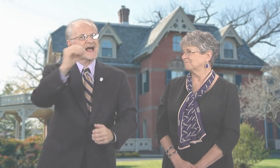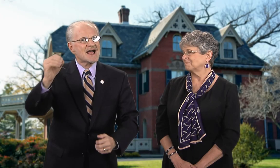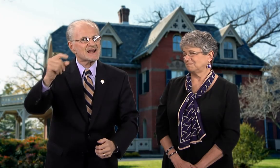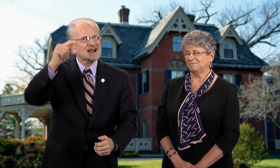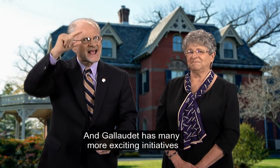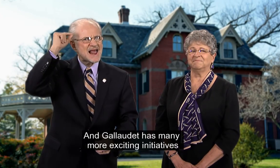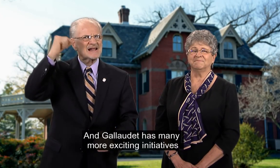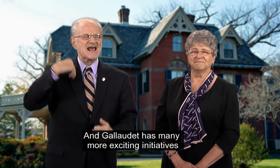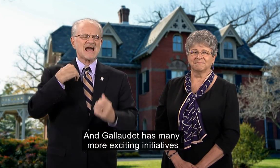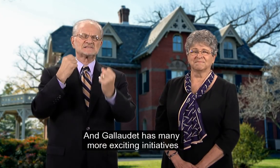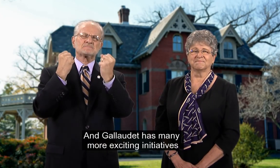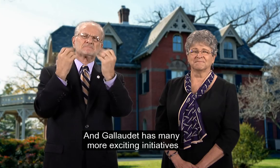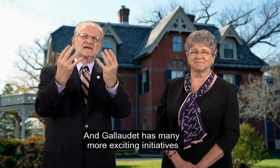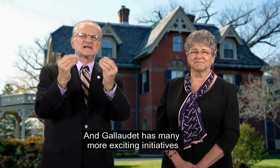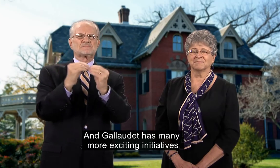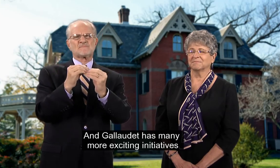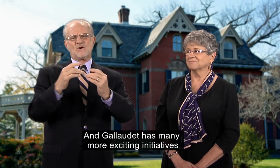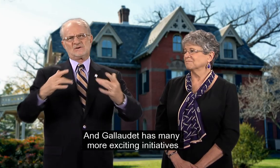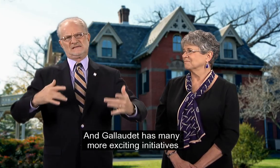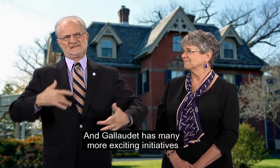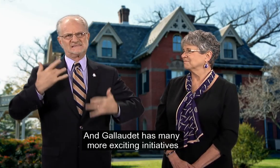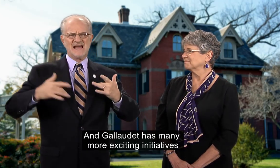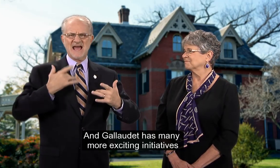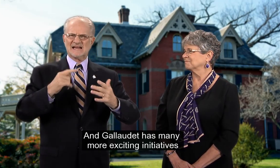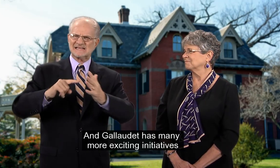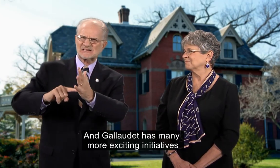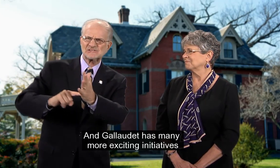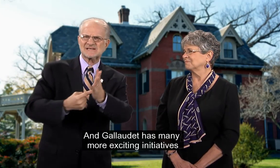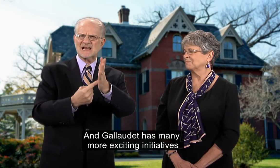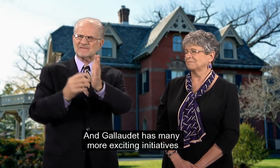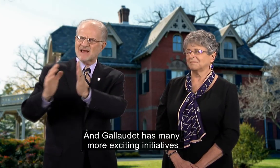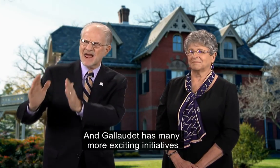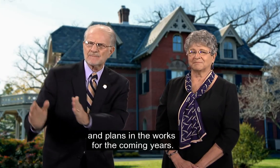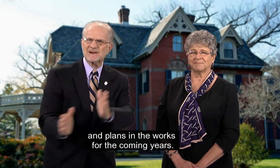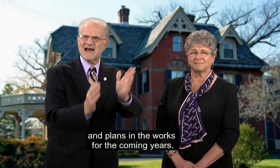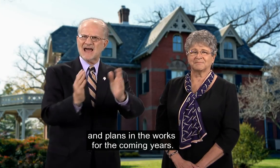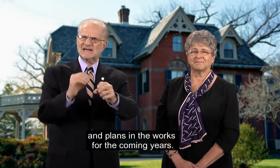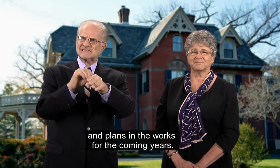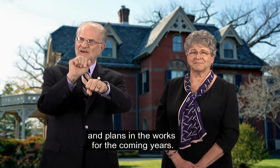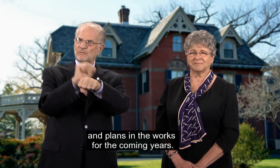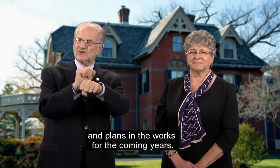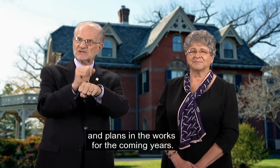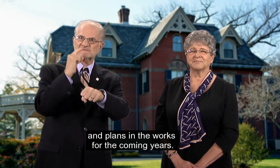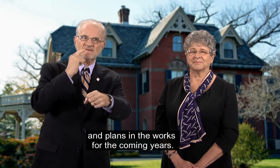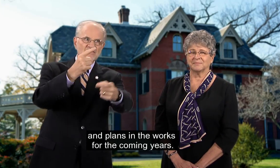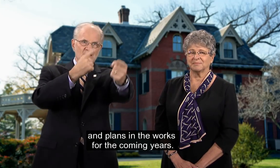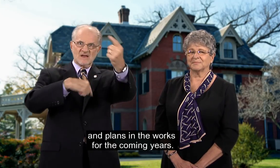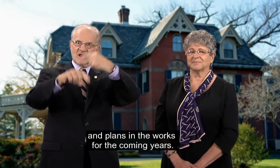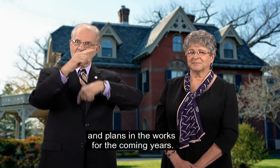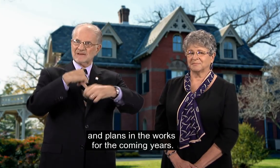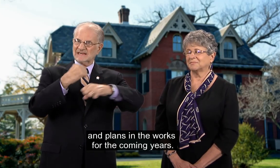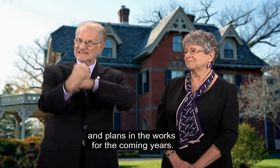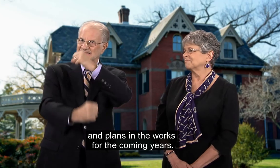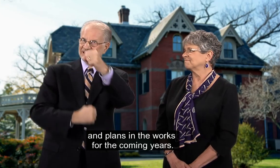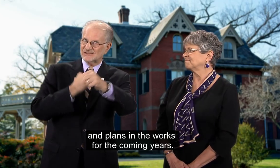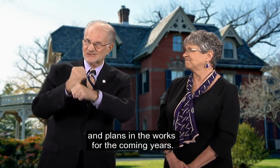And Gallaudet has many more exciting initiatives and plans in the works for the coming years.